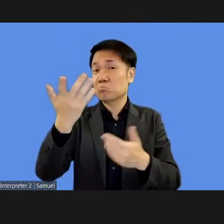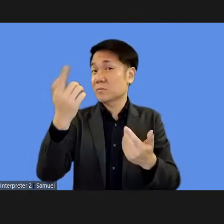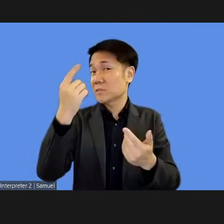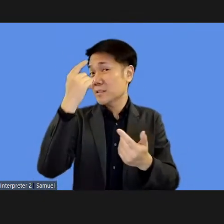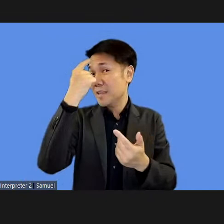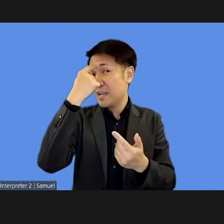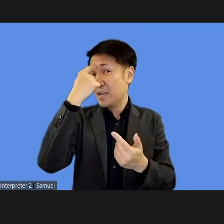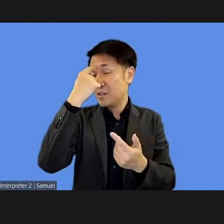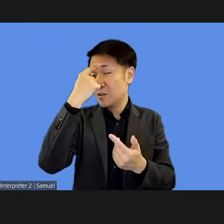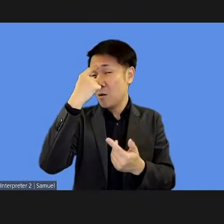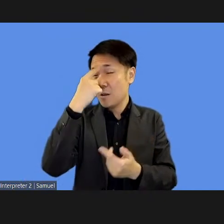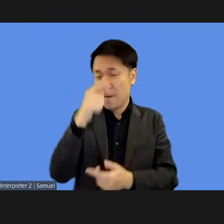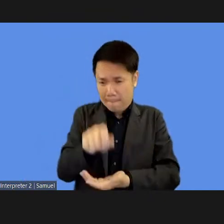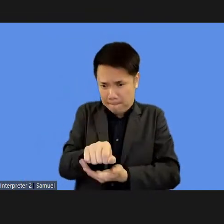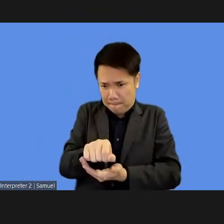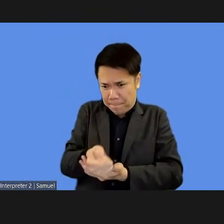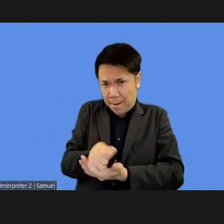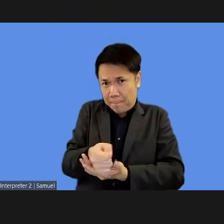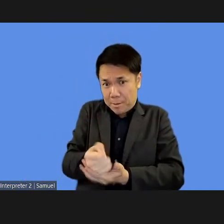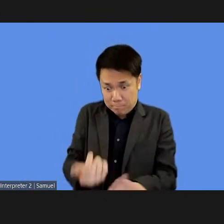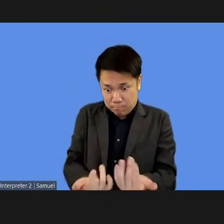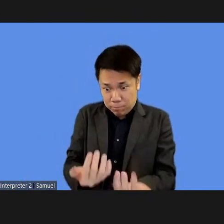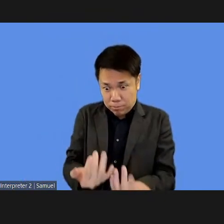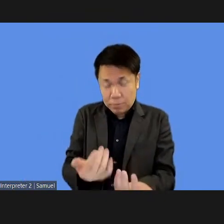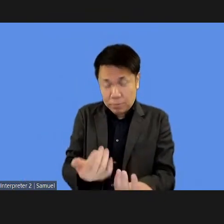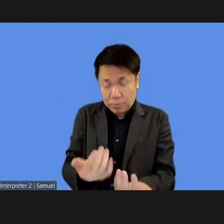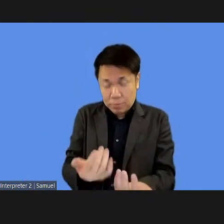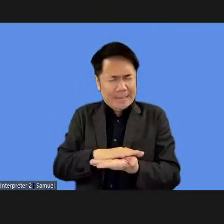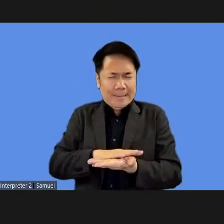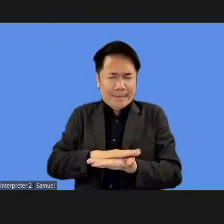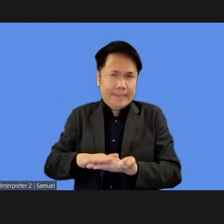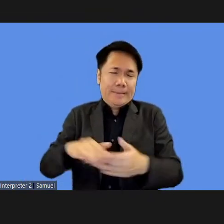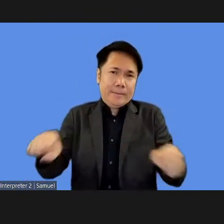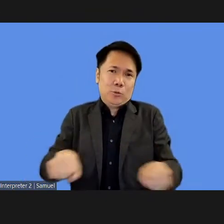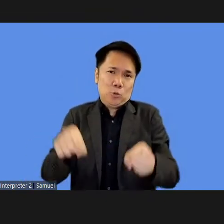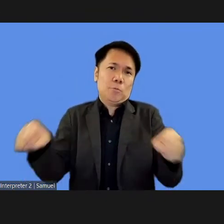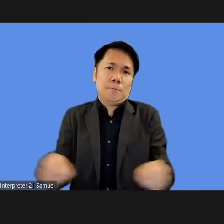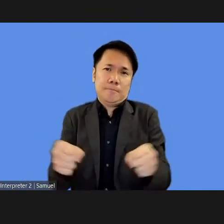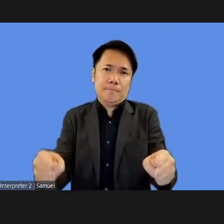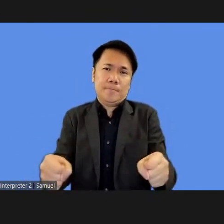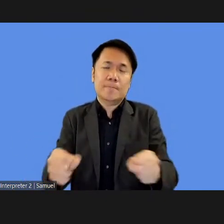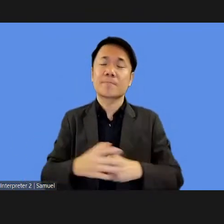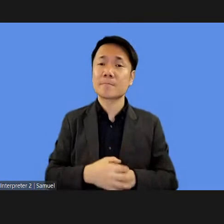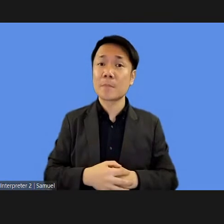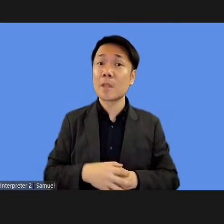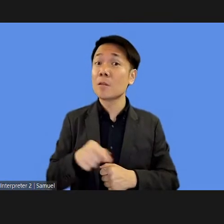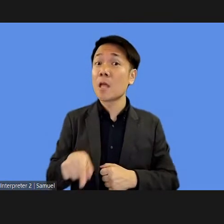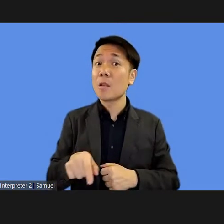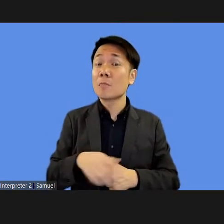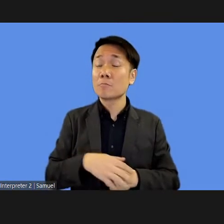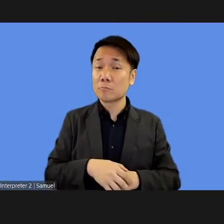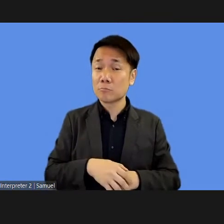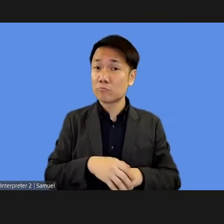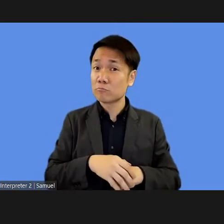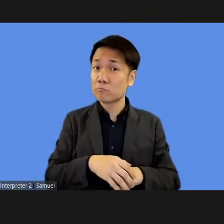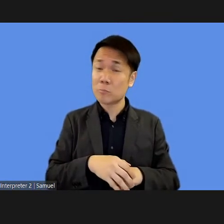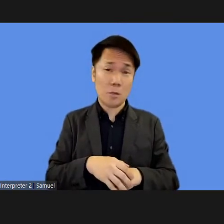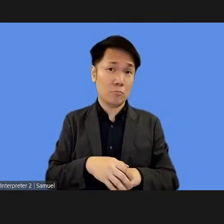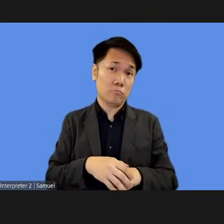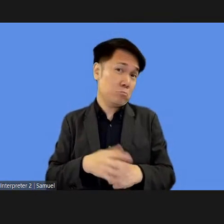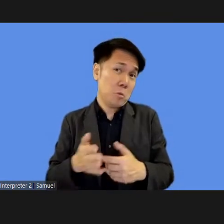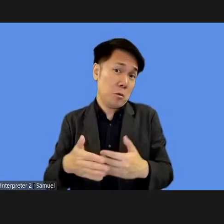that our mothers and our sisters can cook safely